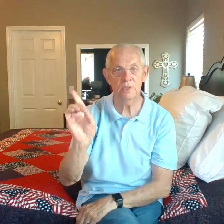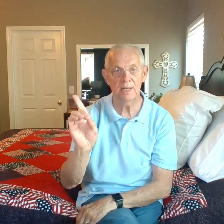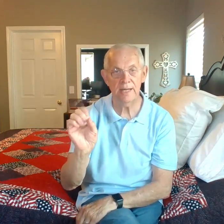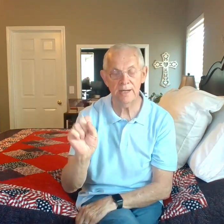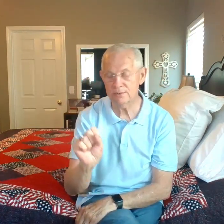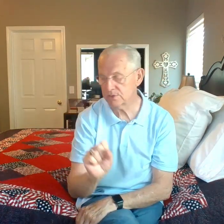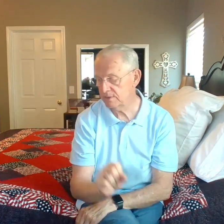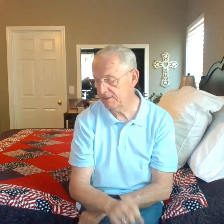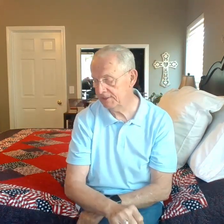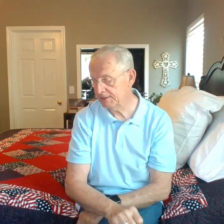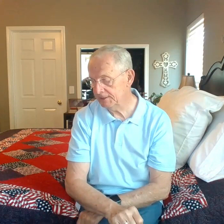clouds.